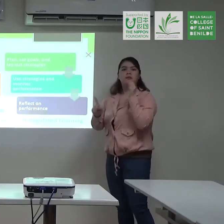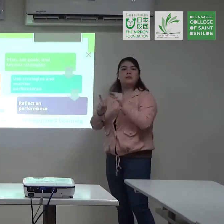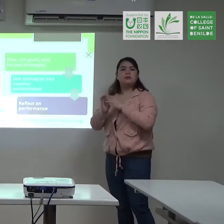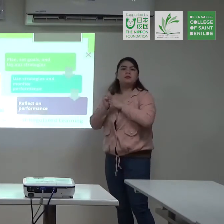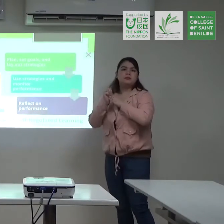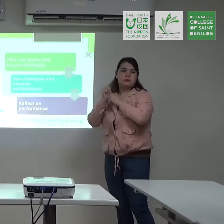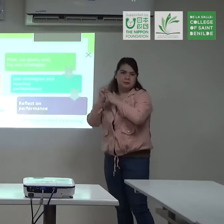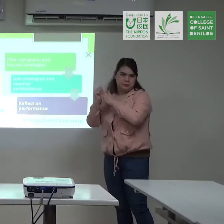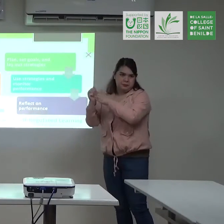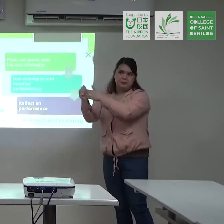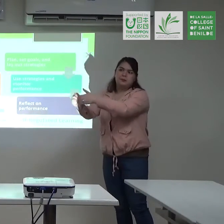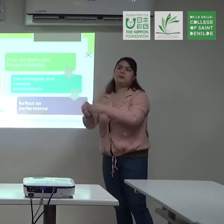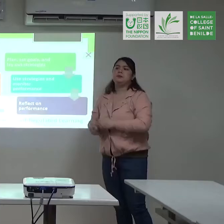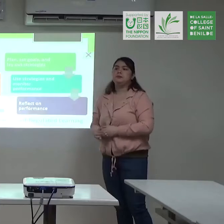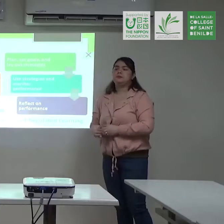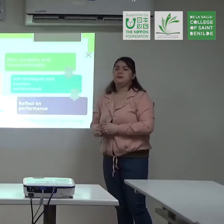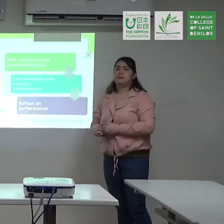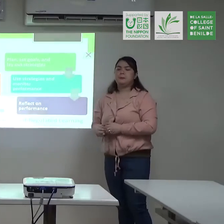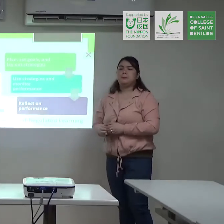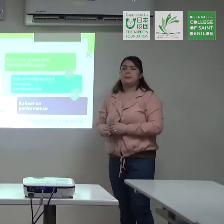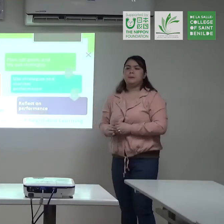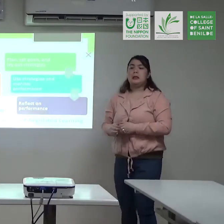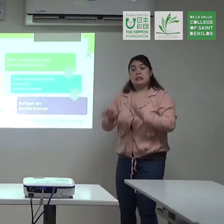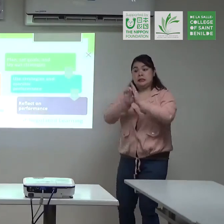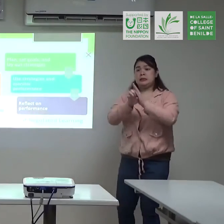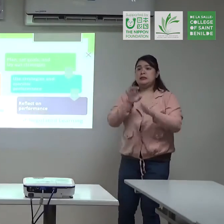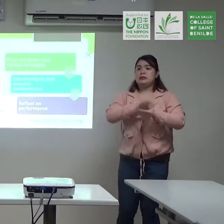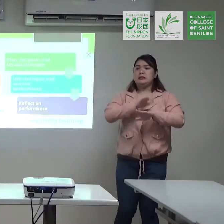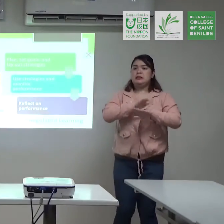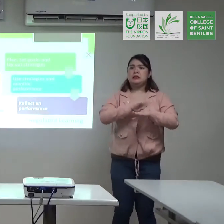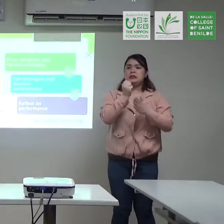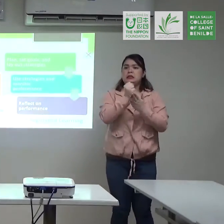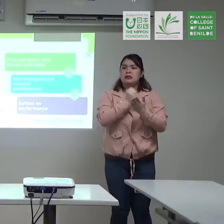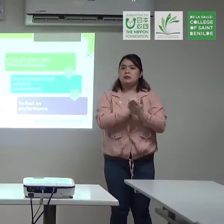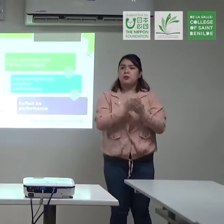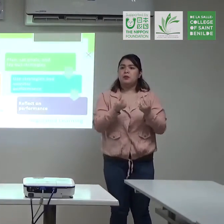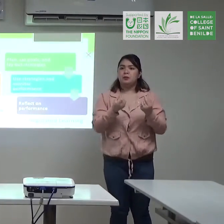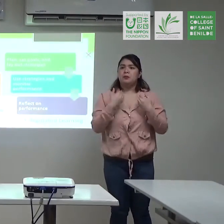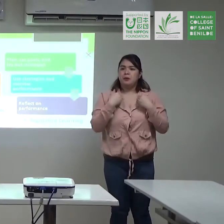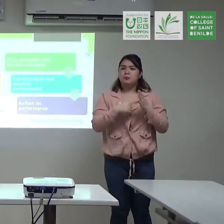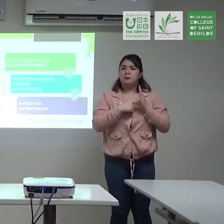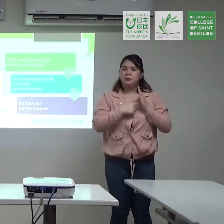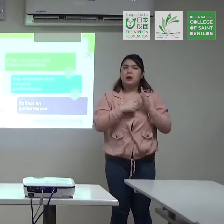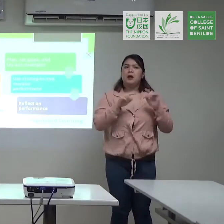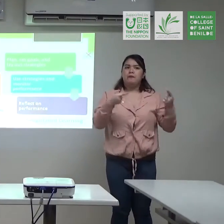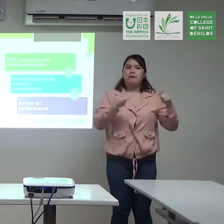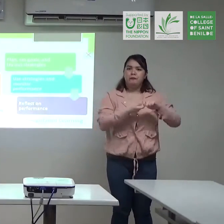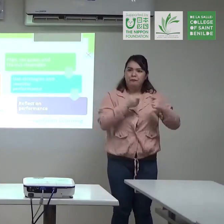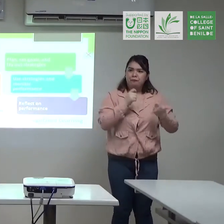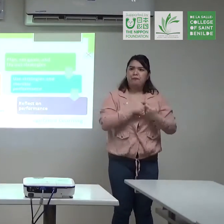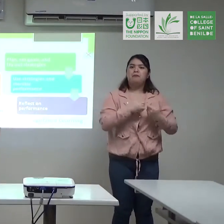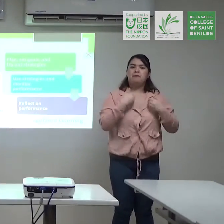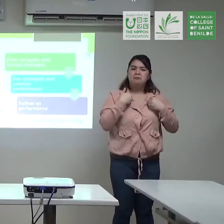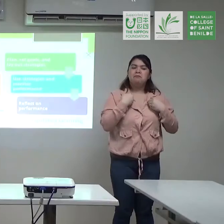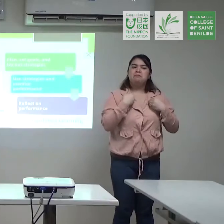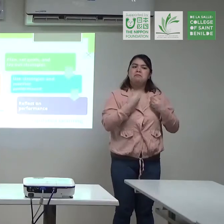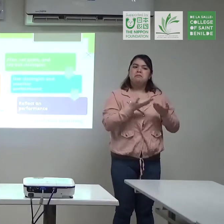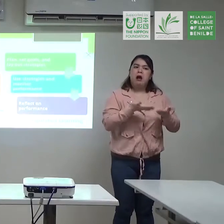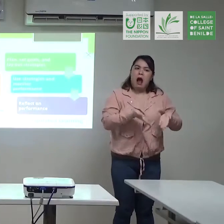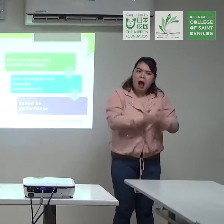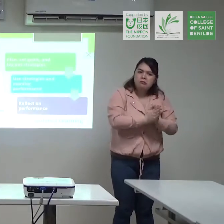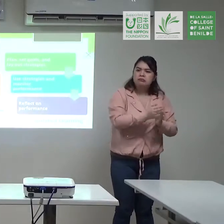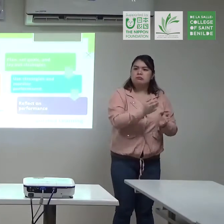next. So if it's an English subject, you do a paper first semester, you do another paper